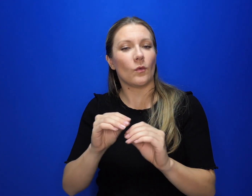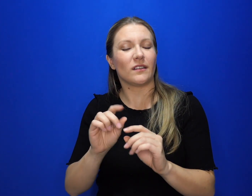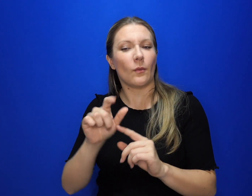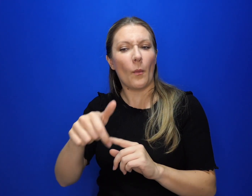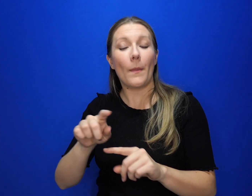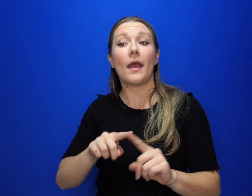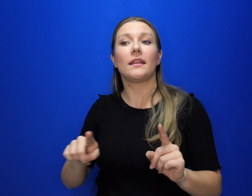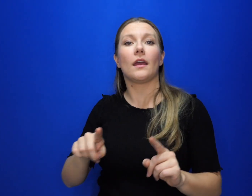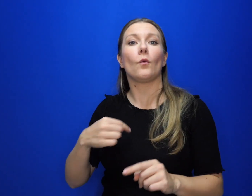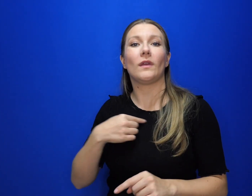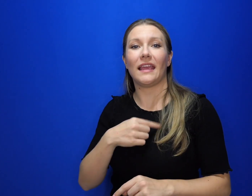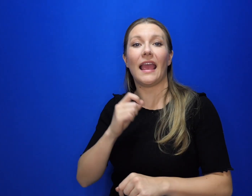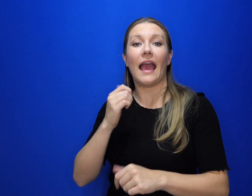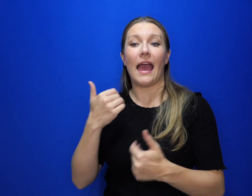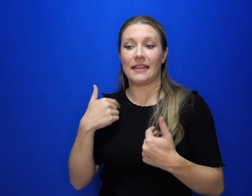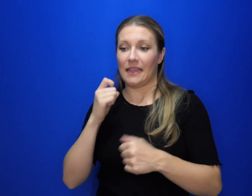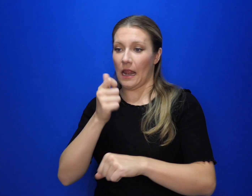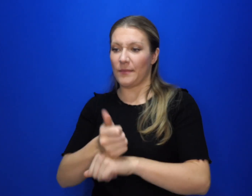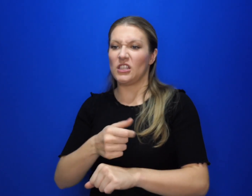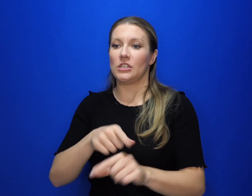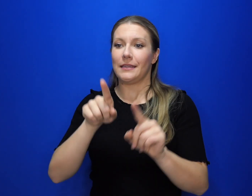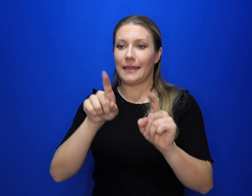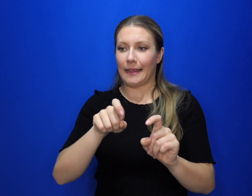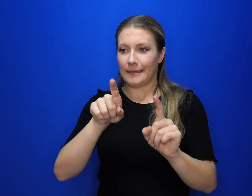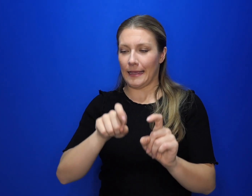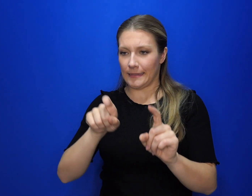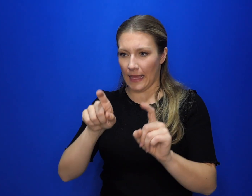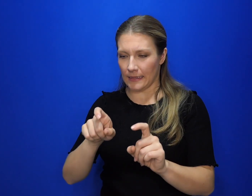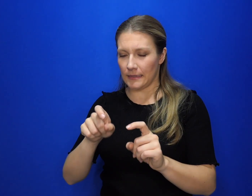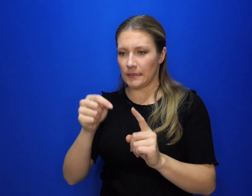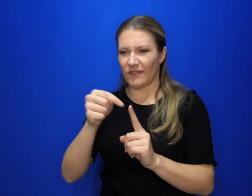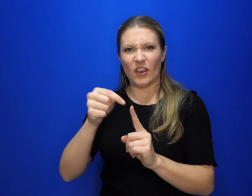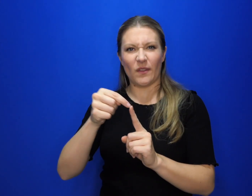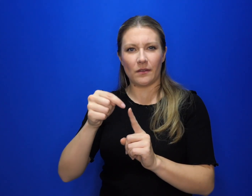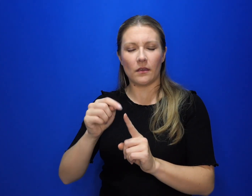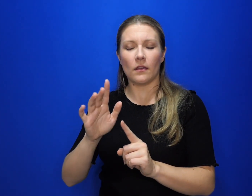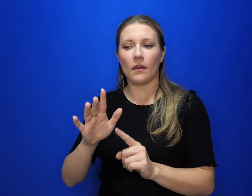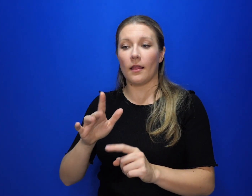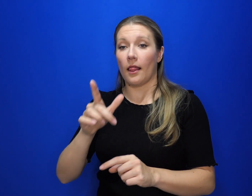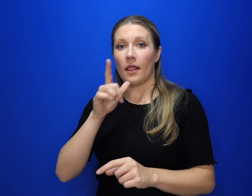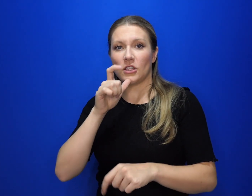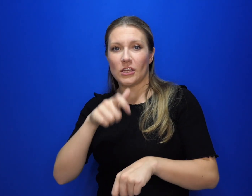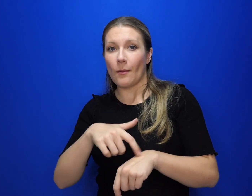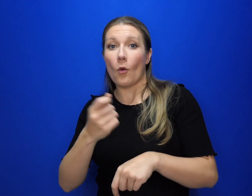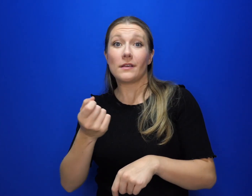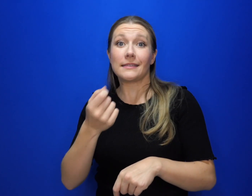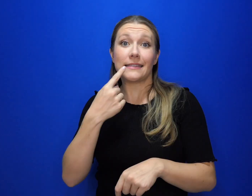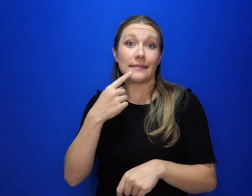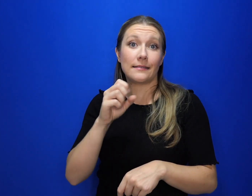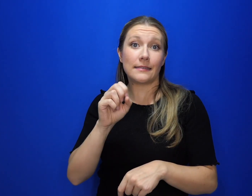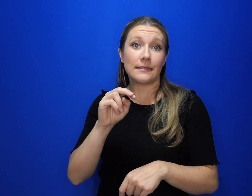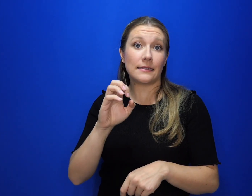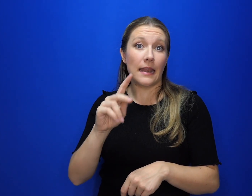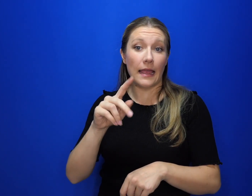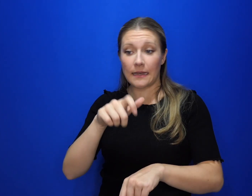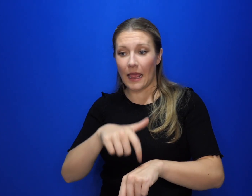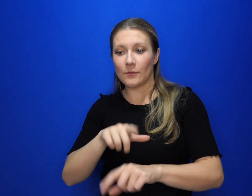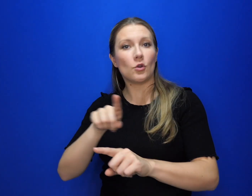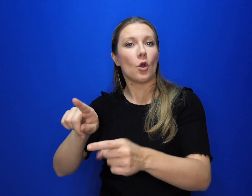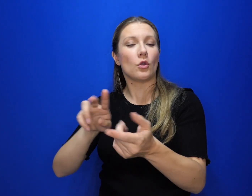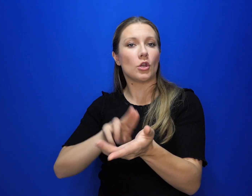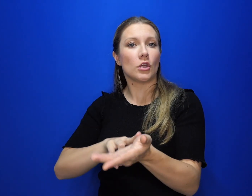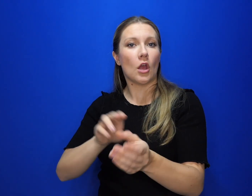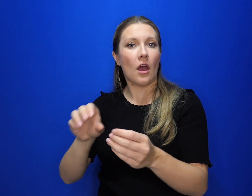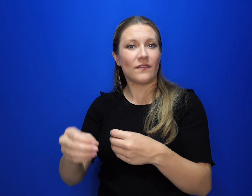It happened. We had it set up where she tested. Then at lunchtime or snack time, even she'd go